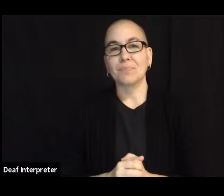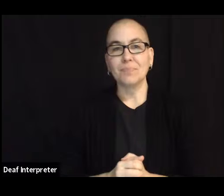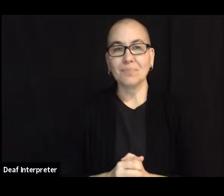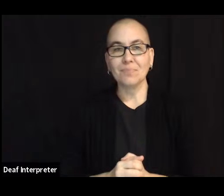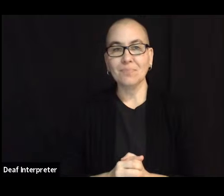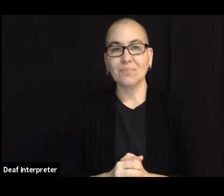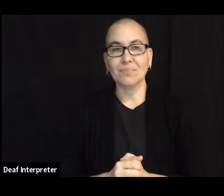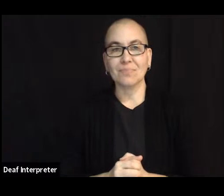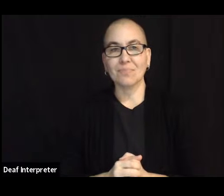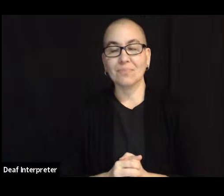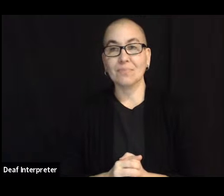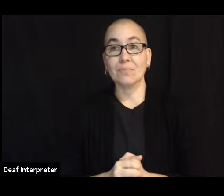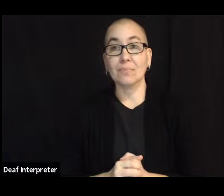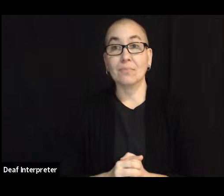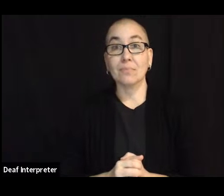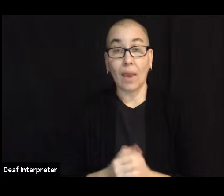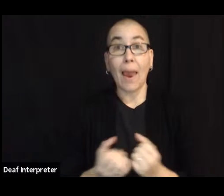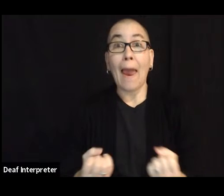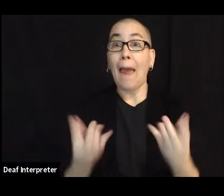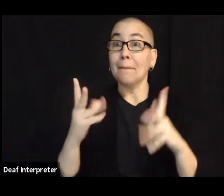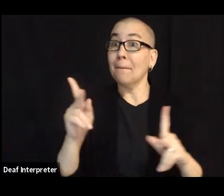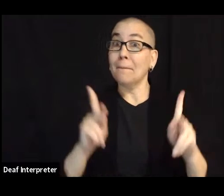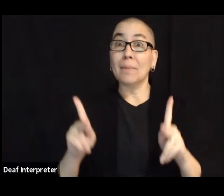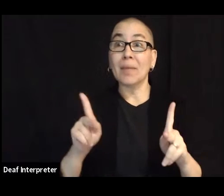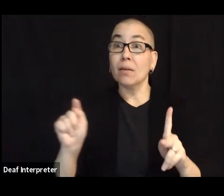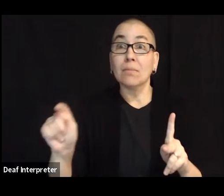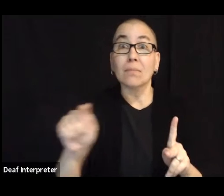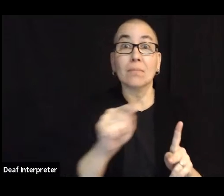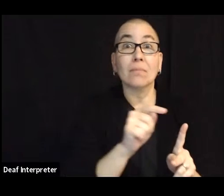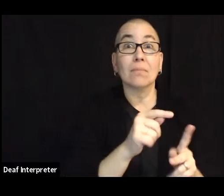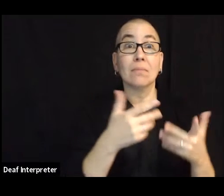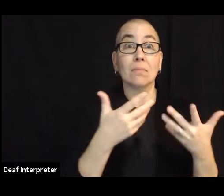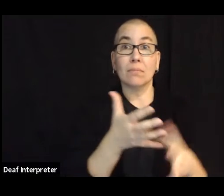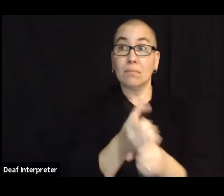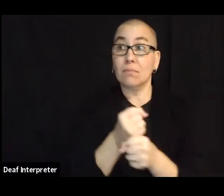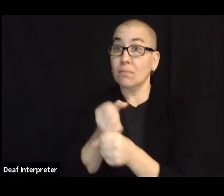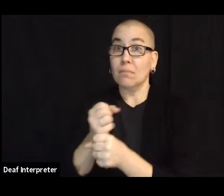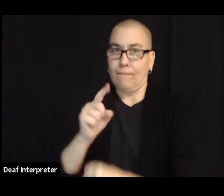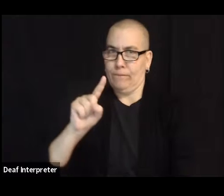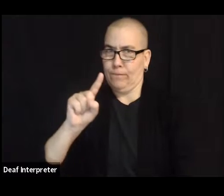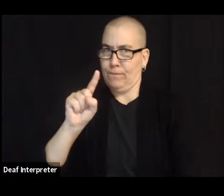who have received one or more doses of vaccine is